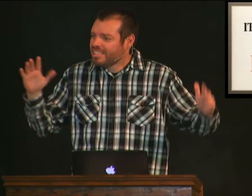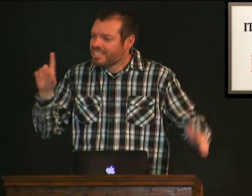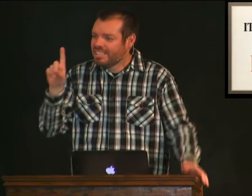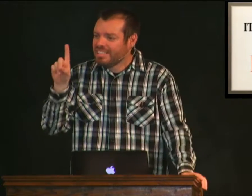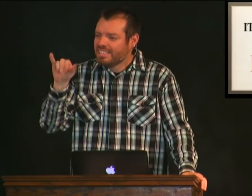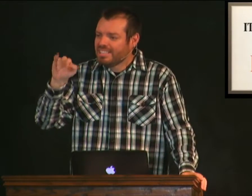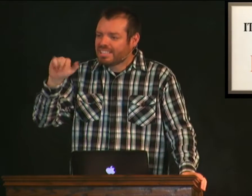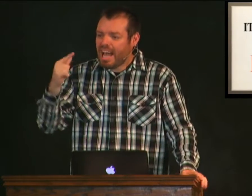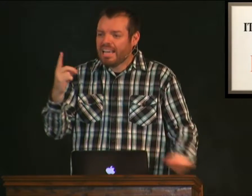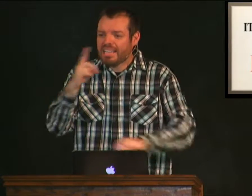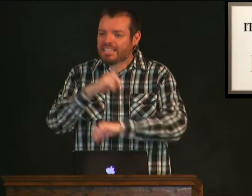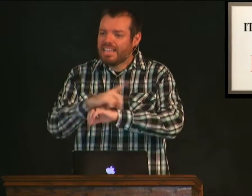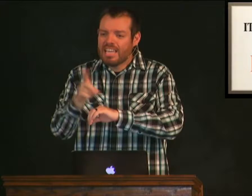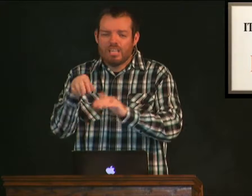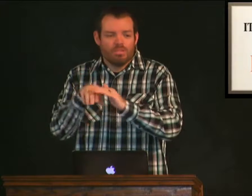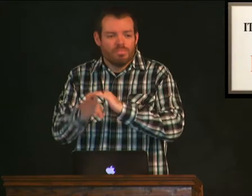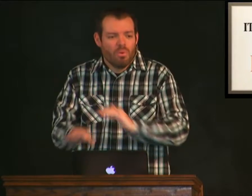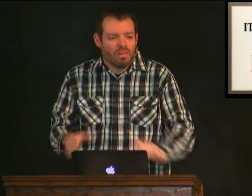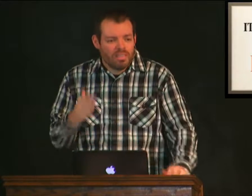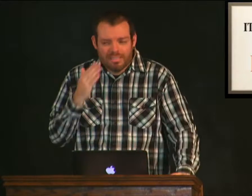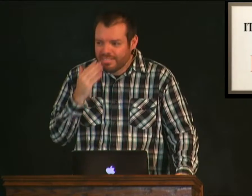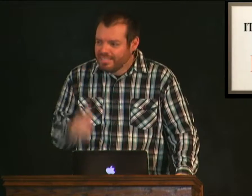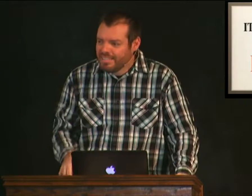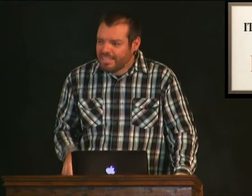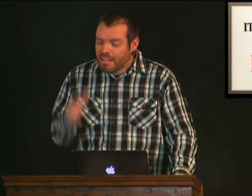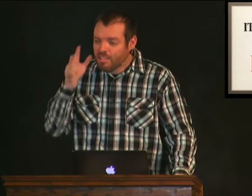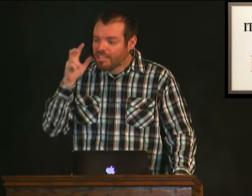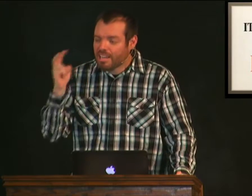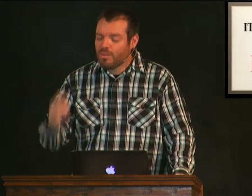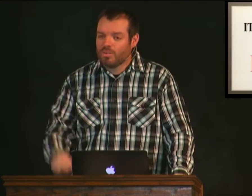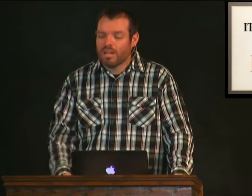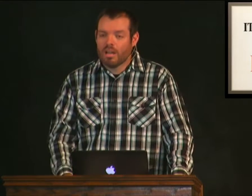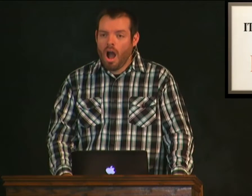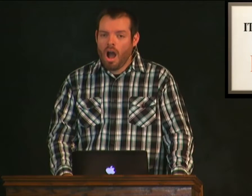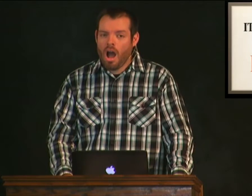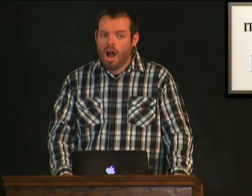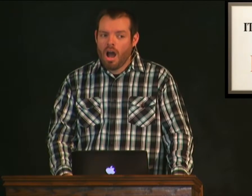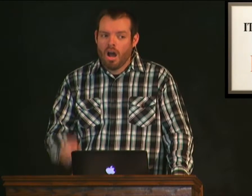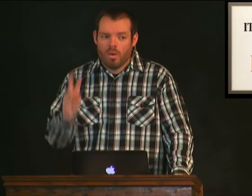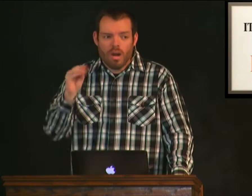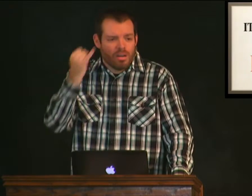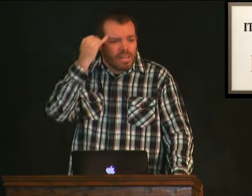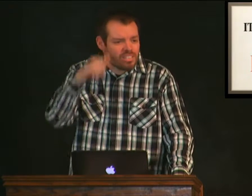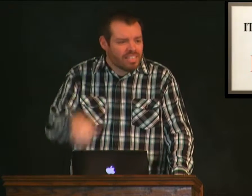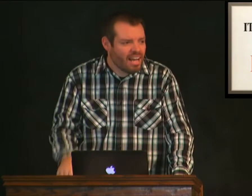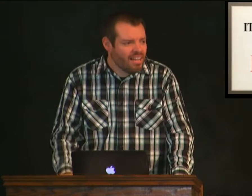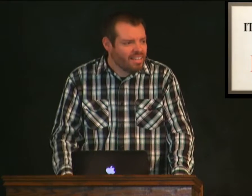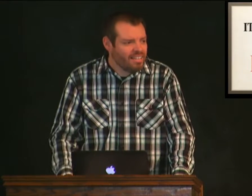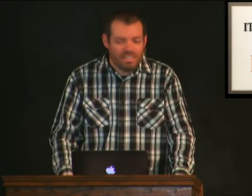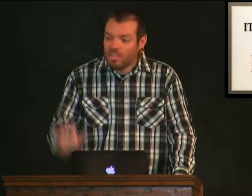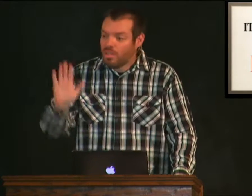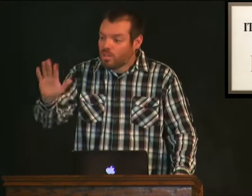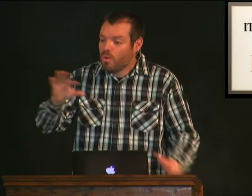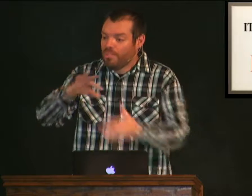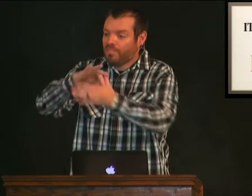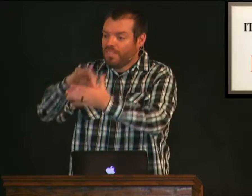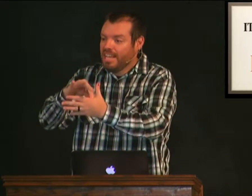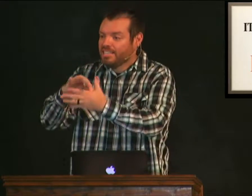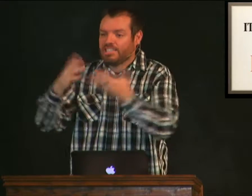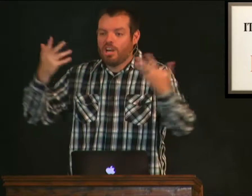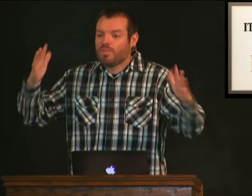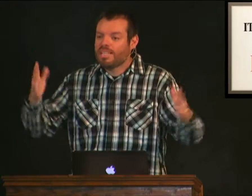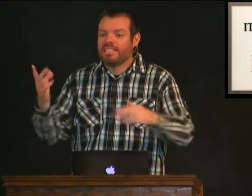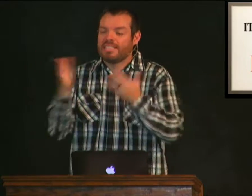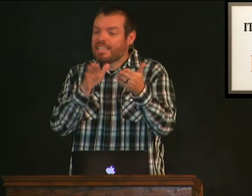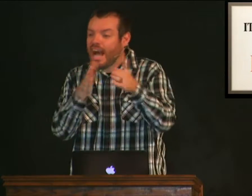is already dying the day you were born. I heard that quote, like, wow, imagine that. Your